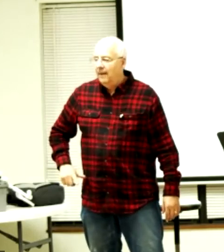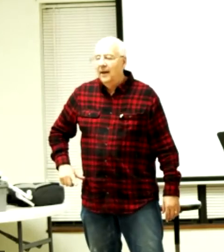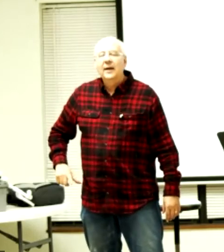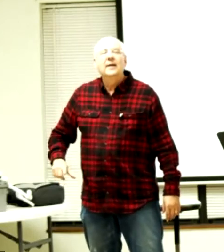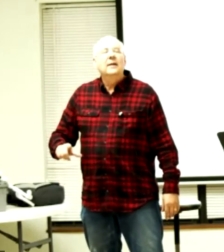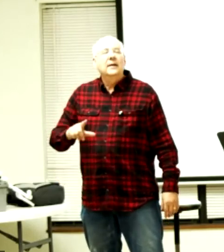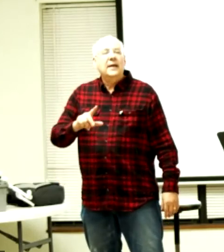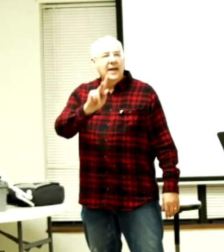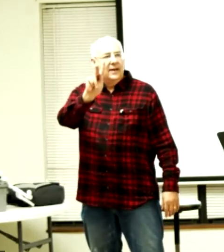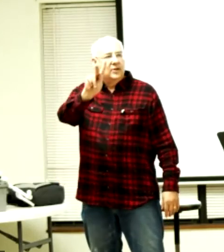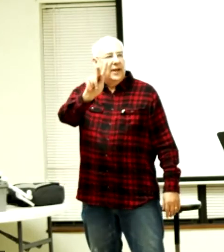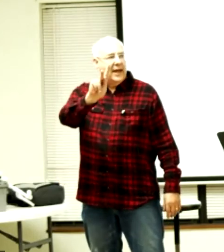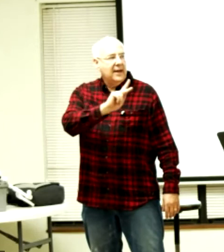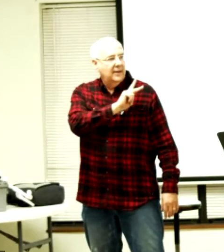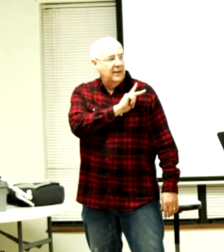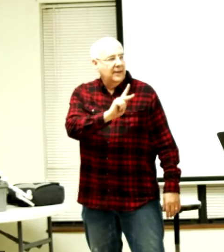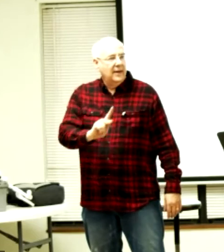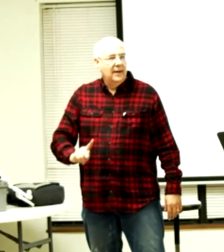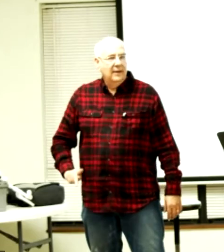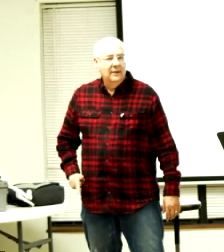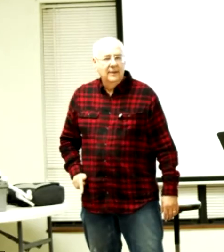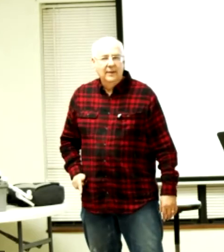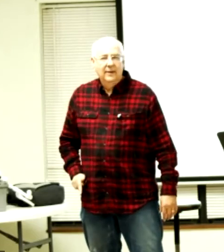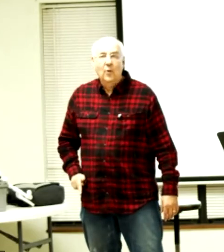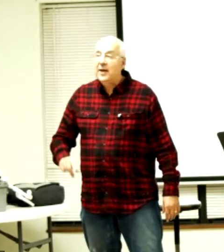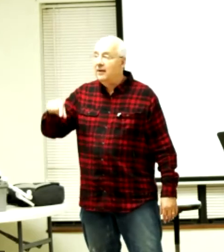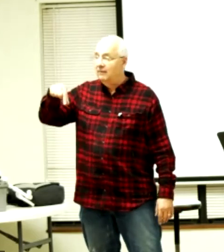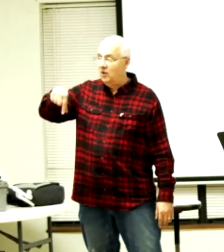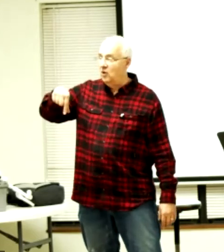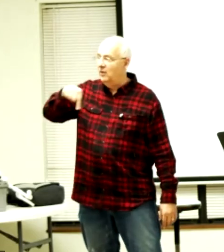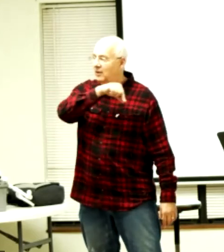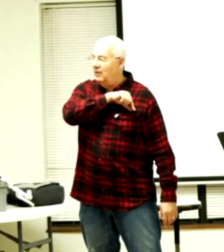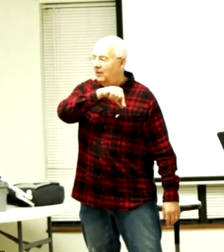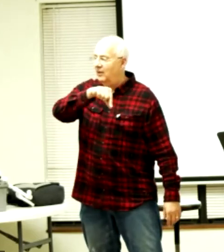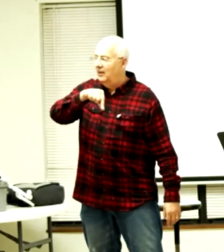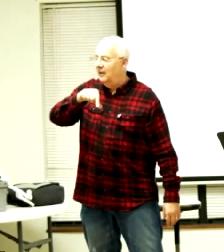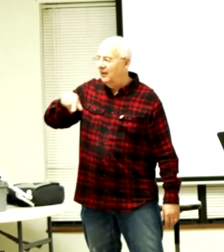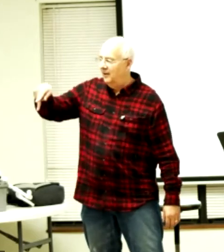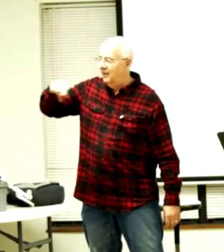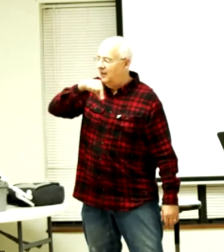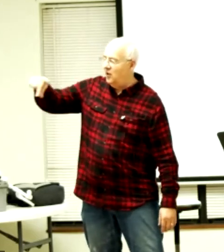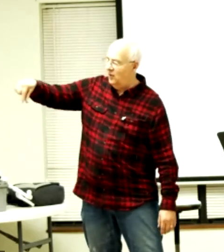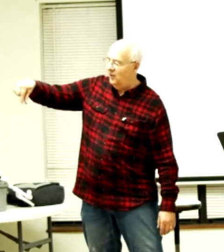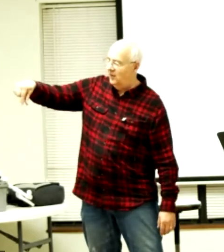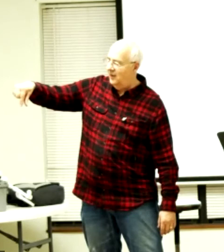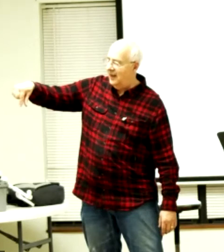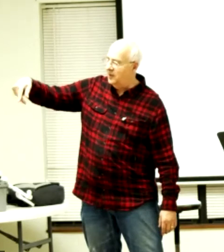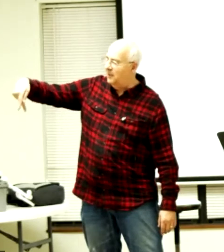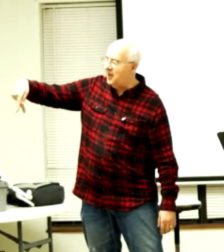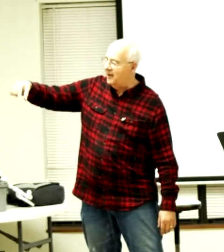Okay. King is a K. King. Queen, Q. Q. That was a P.